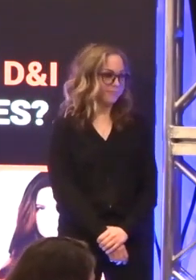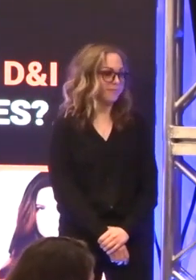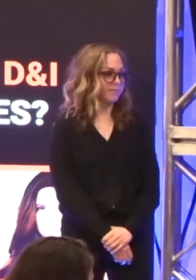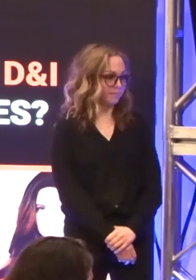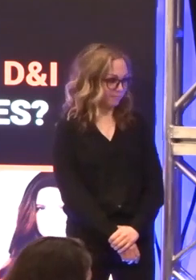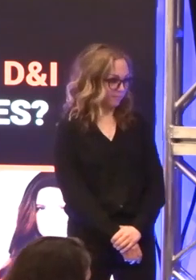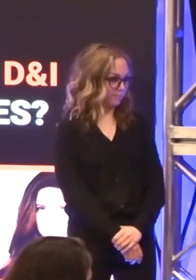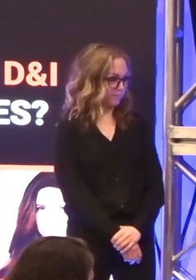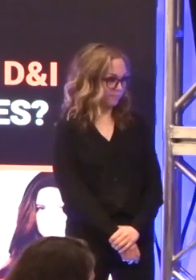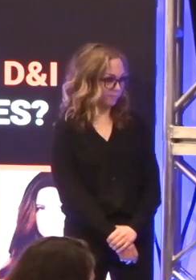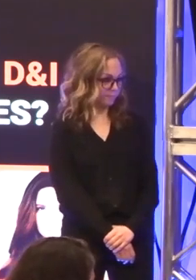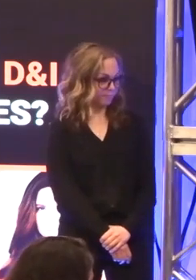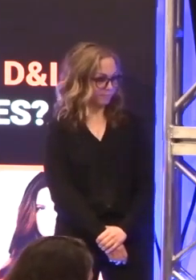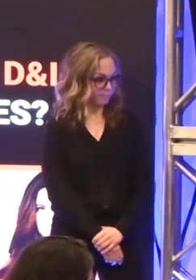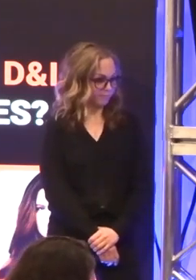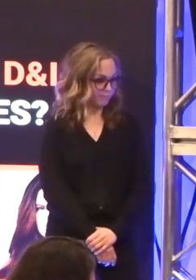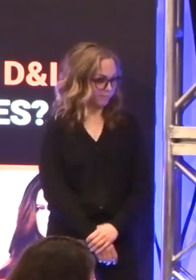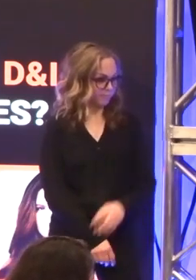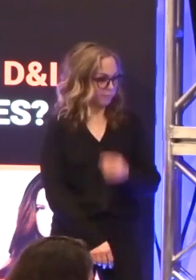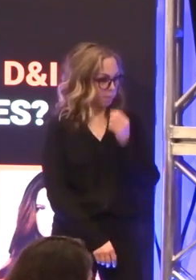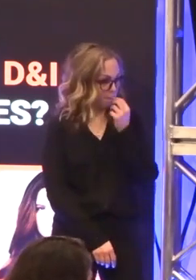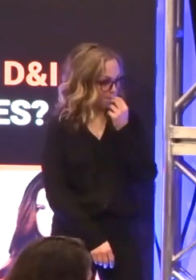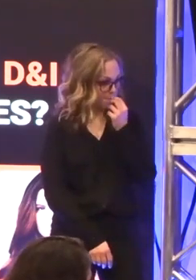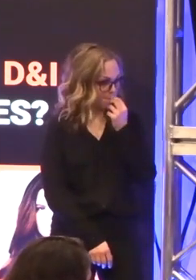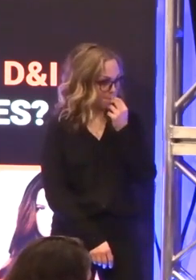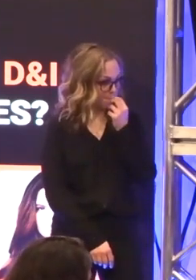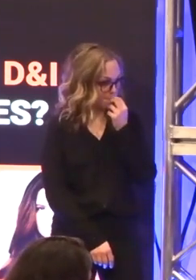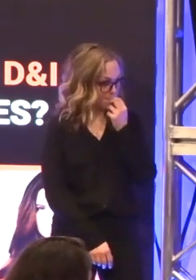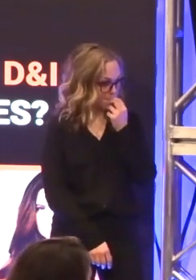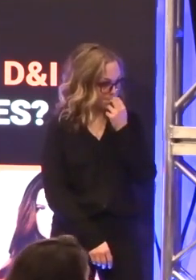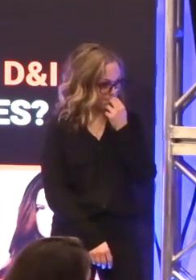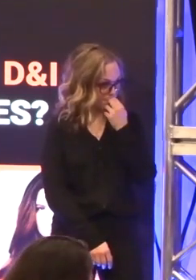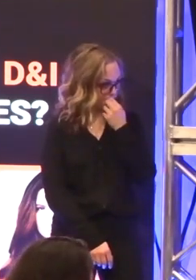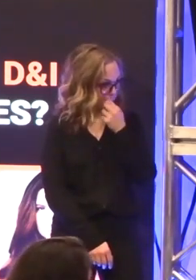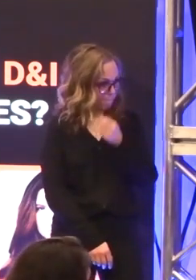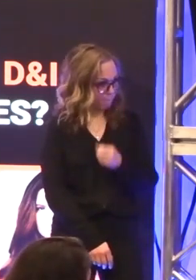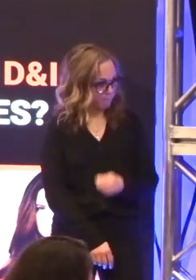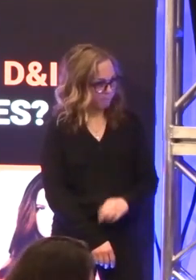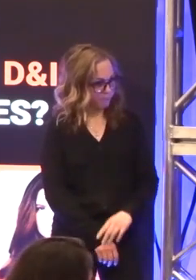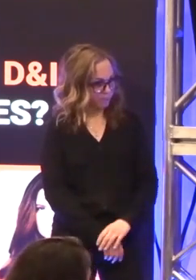to be seen, and more people need, like,